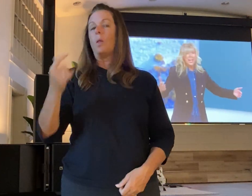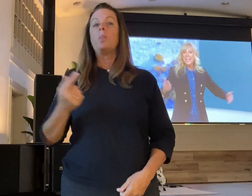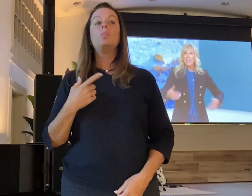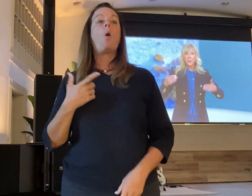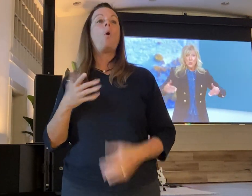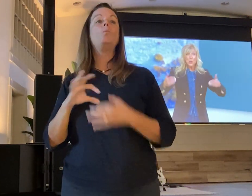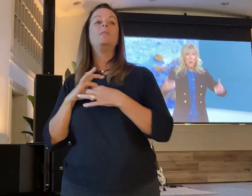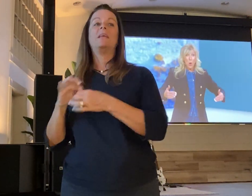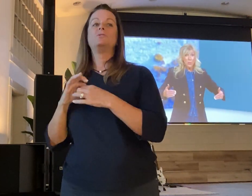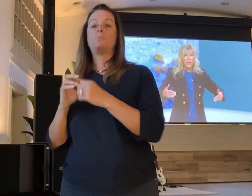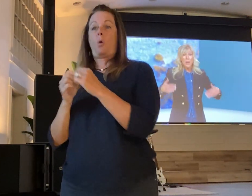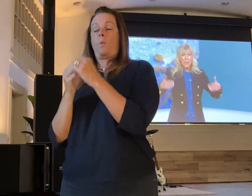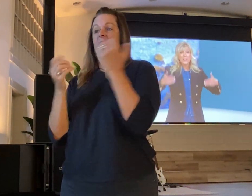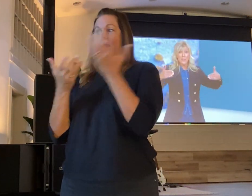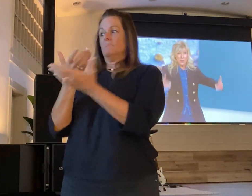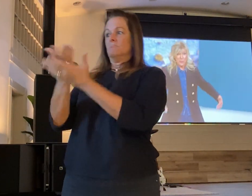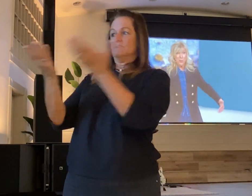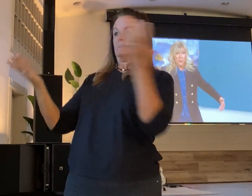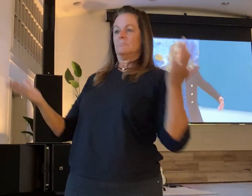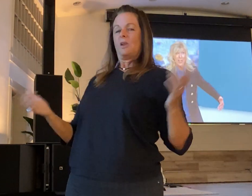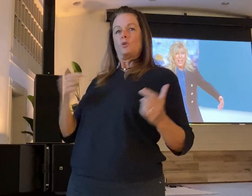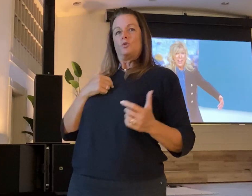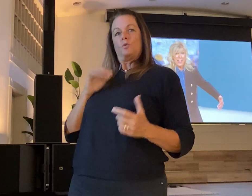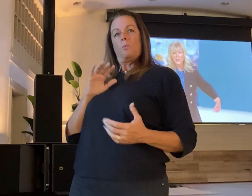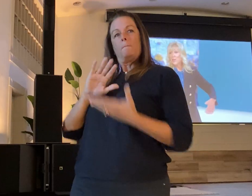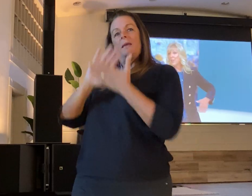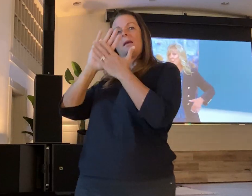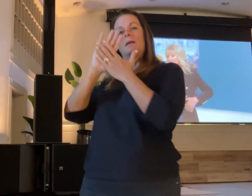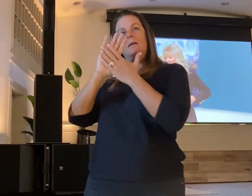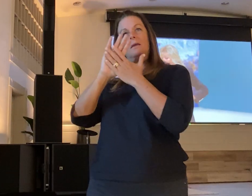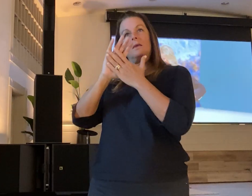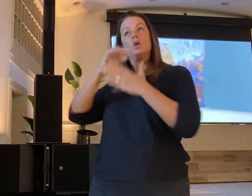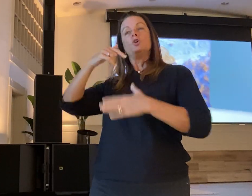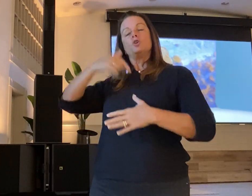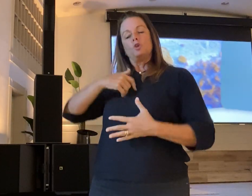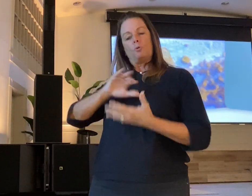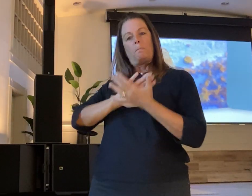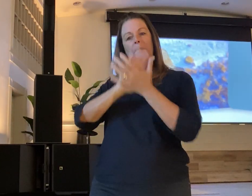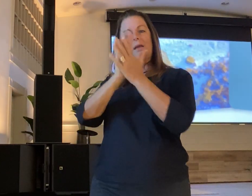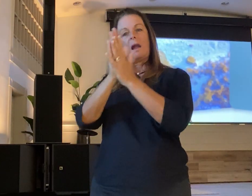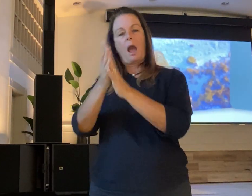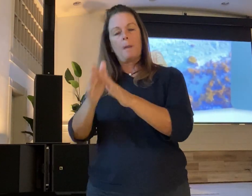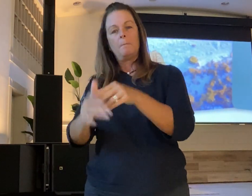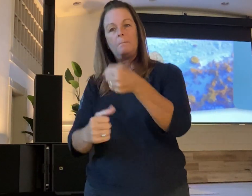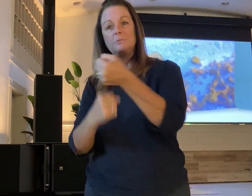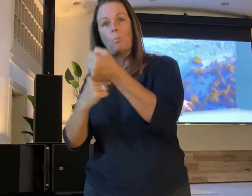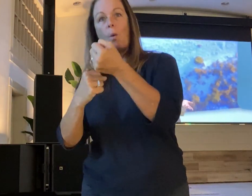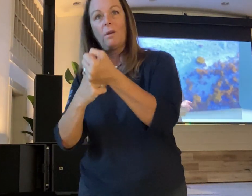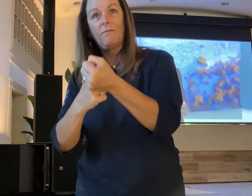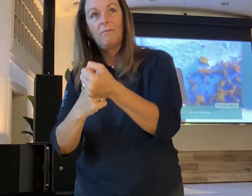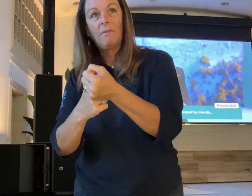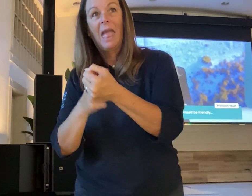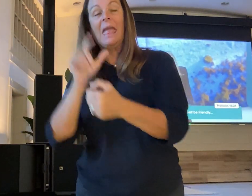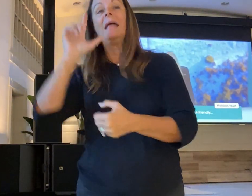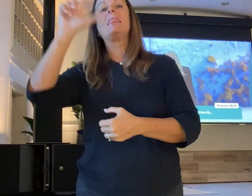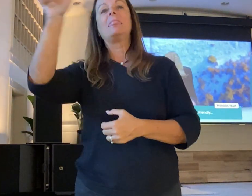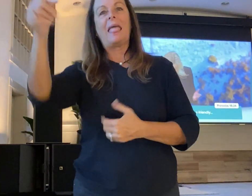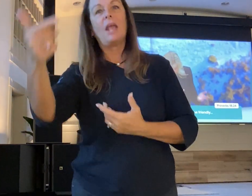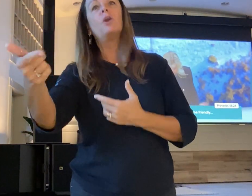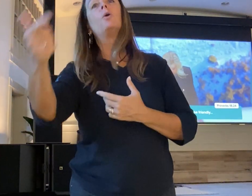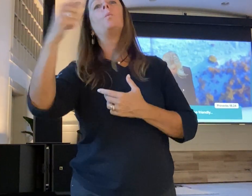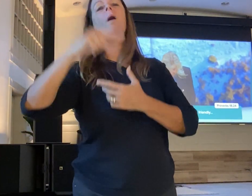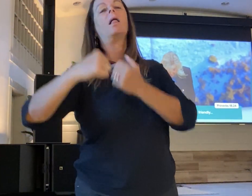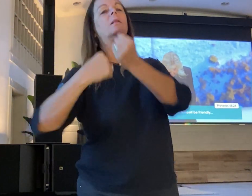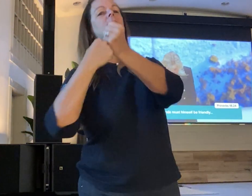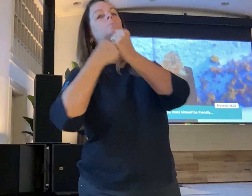of relationships if you don't make the first move. And so there's a scripture in Proverbs that kind of says it this way. A man who has